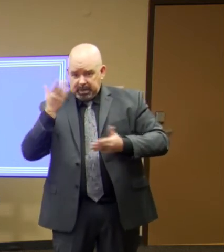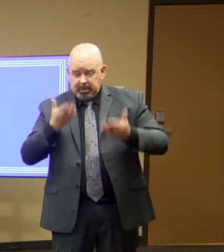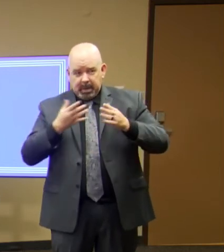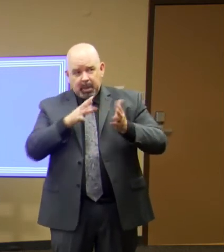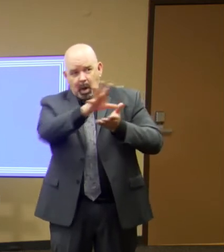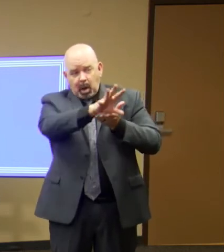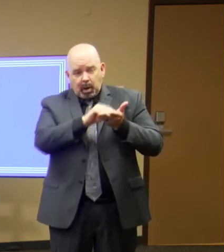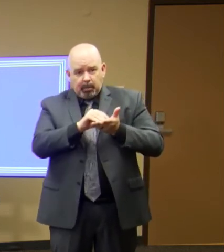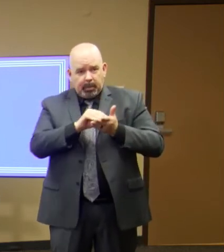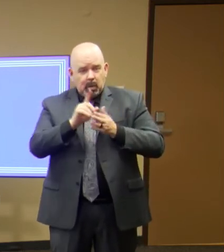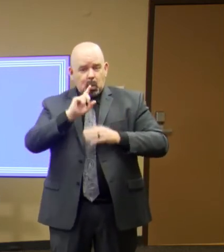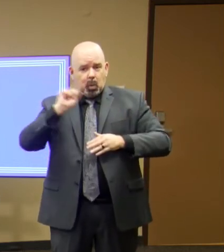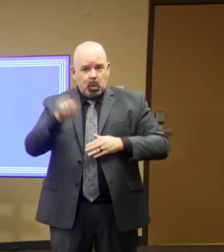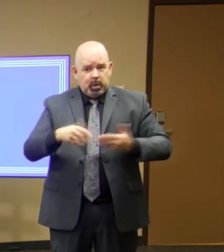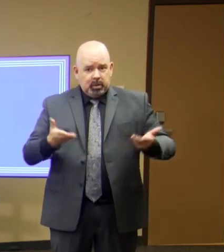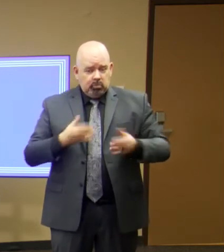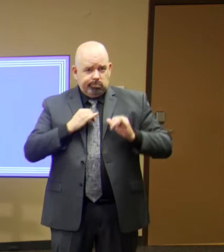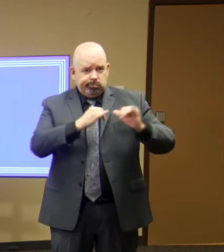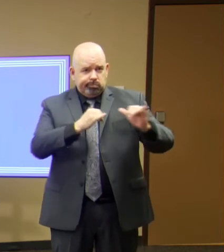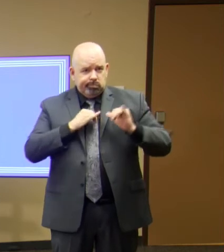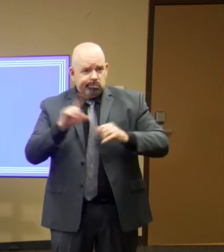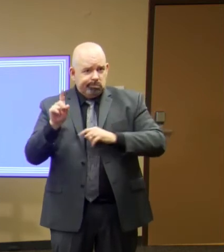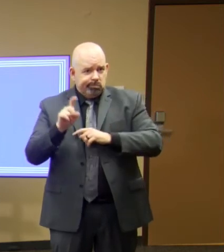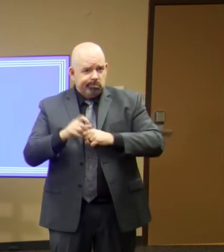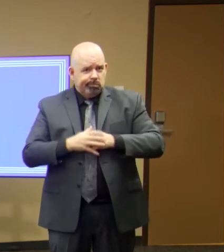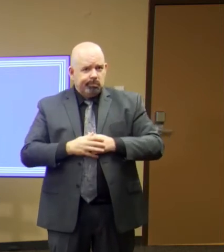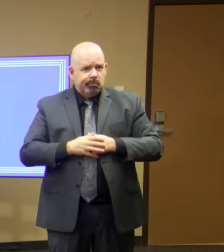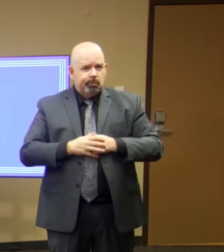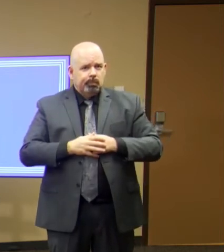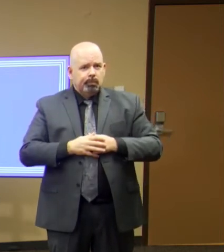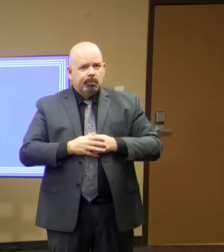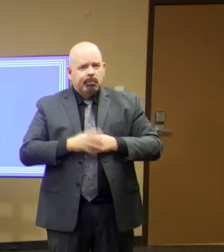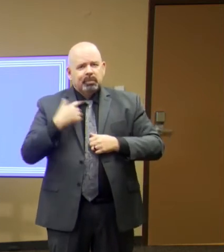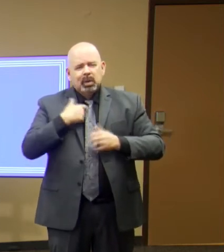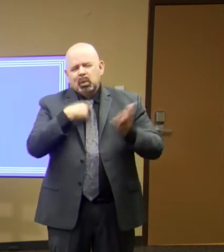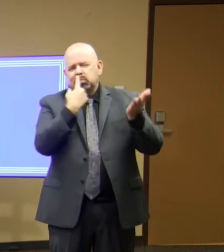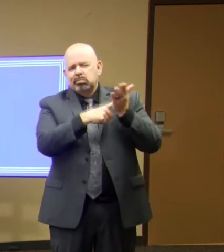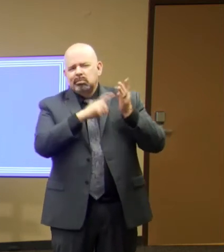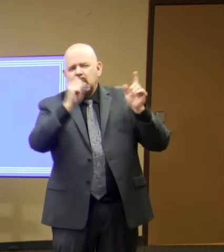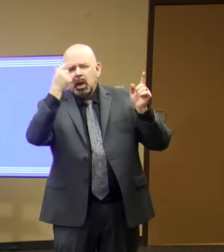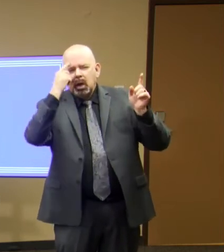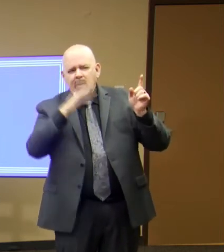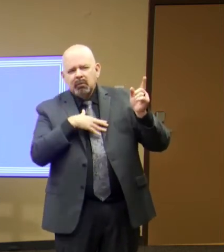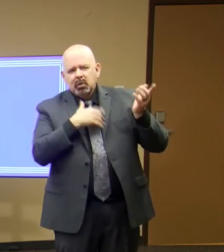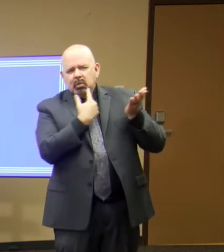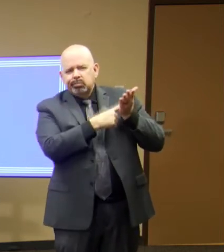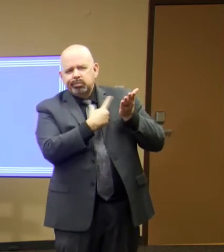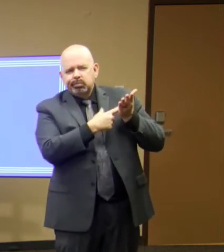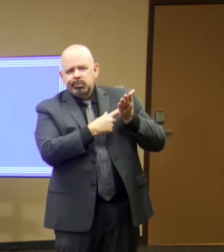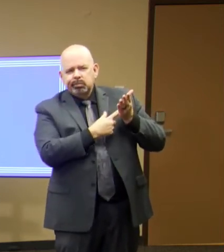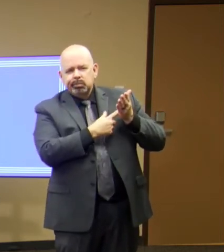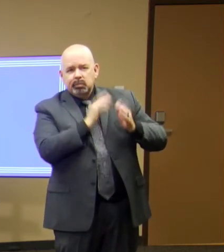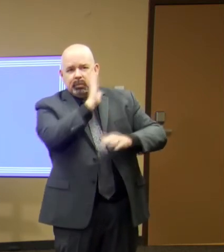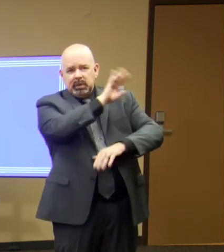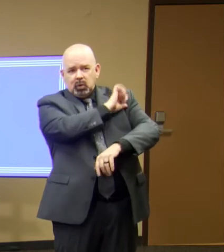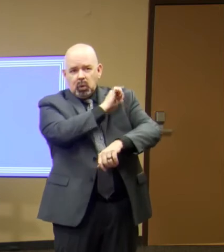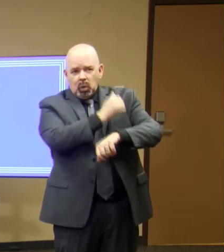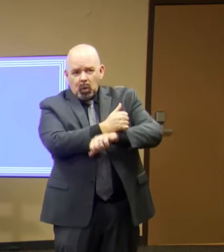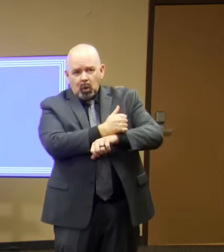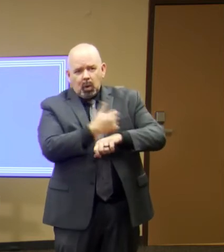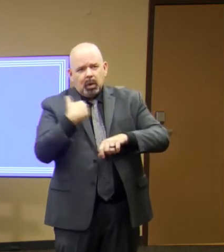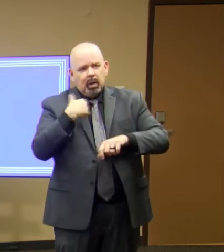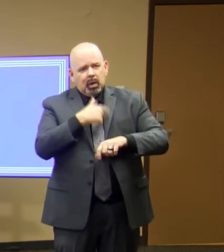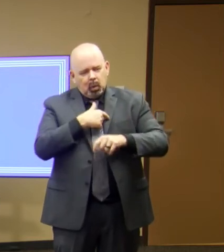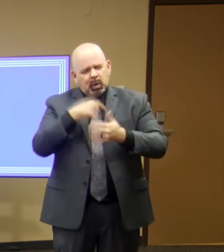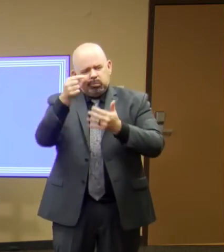him to do some of the things that he can do to help along with our medical community, and allowing us